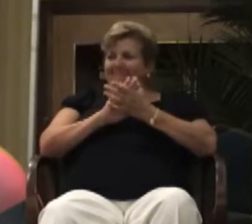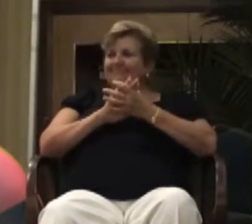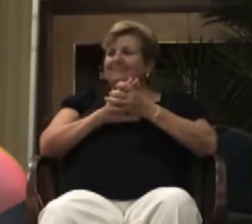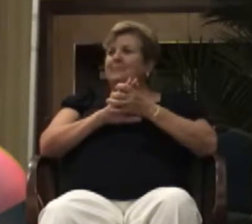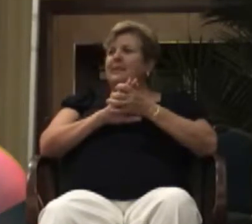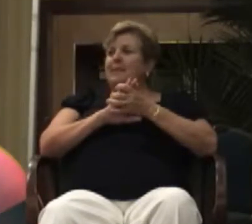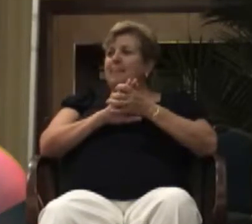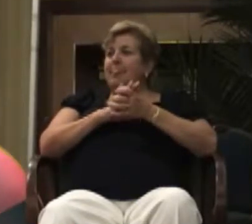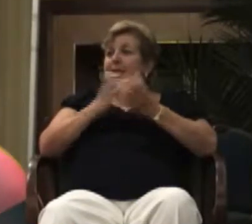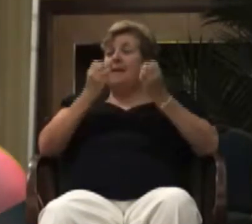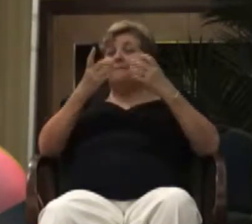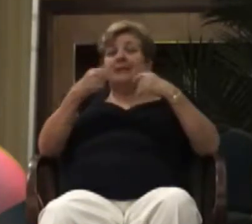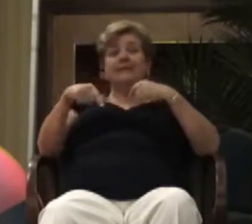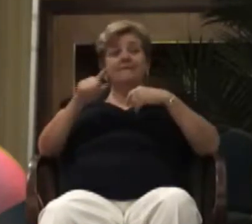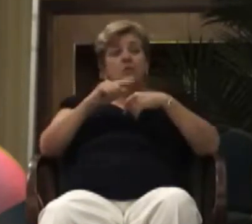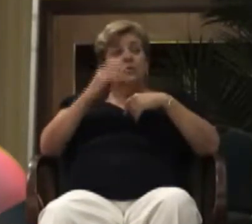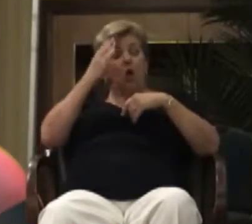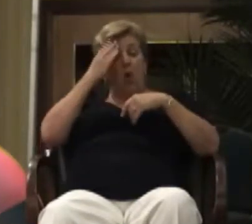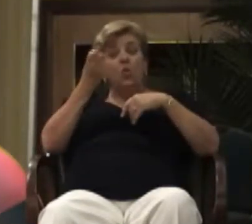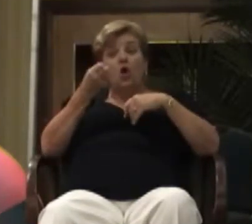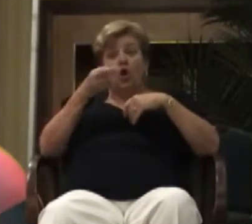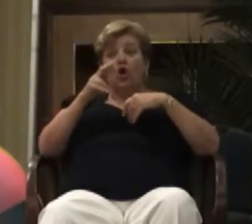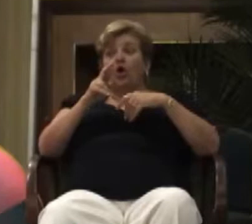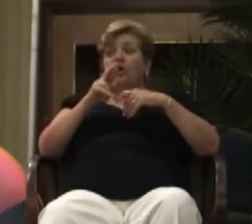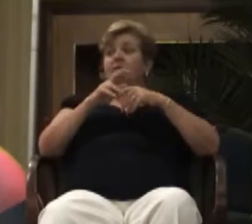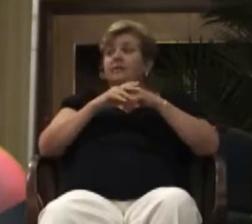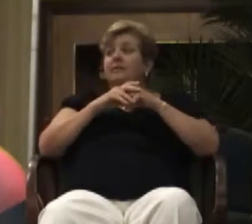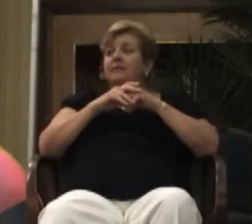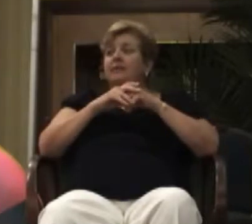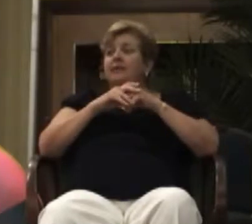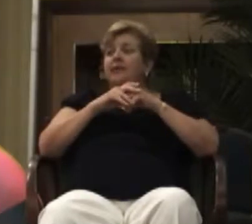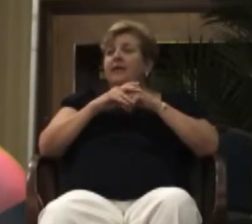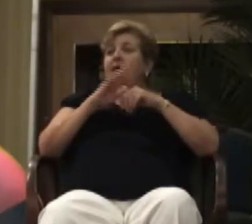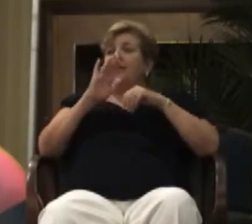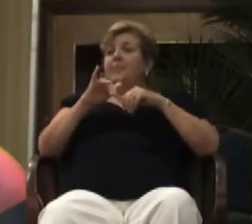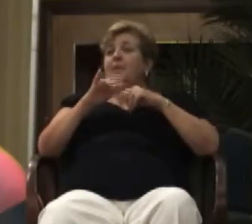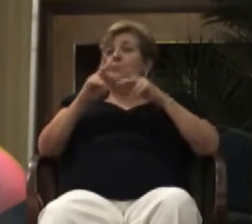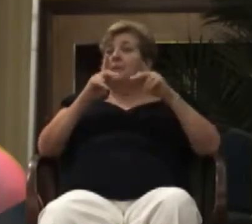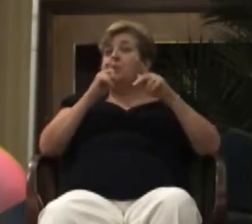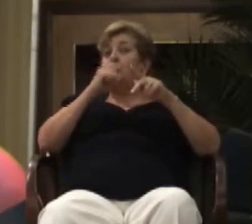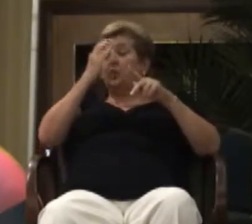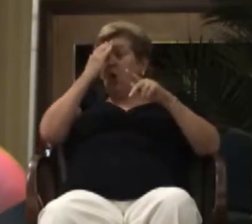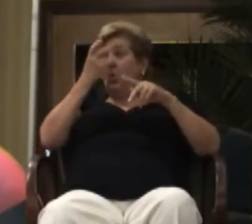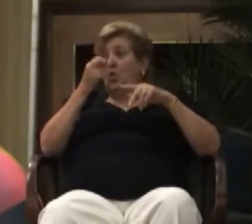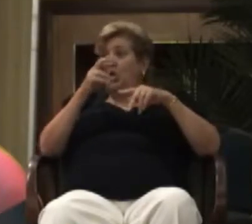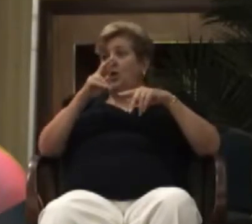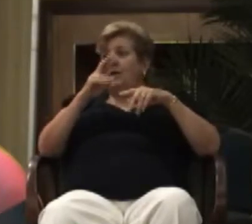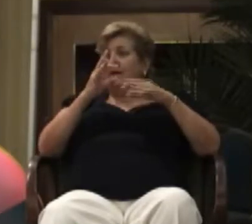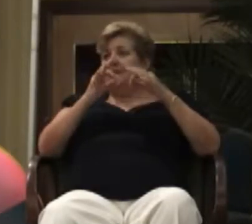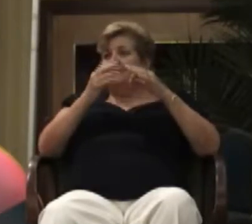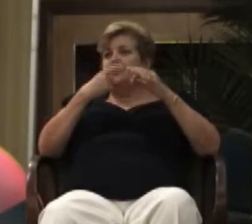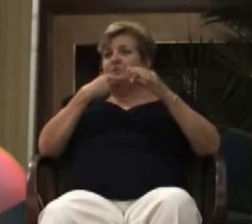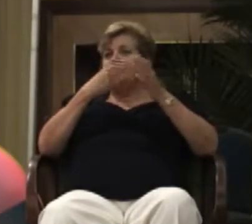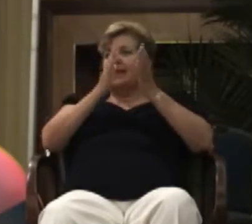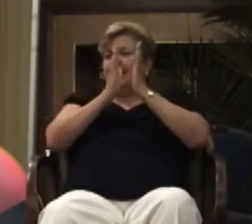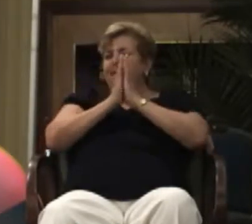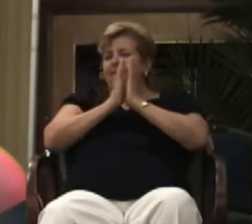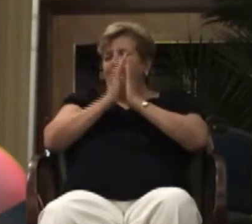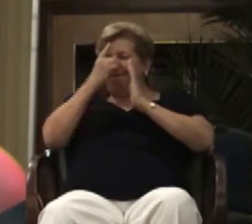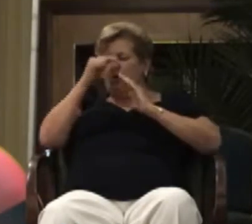Many of you know her. And those of you who do know her, if you say a prayer for her, I sure appreciate it. Sheila's